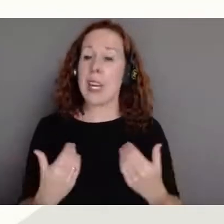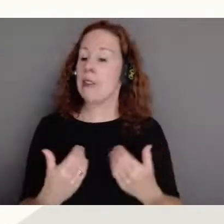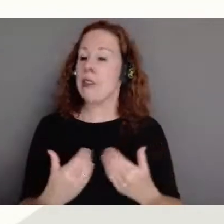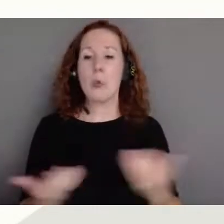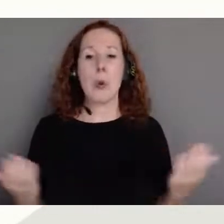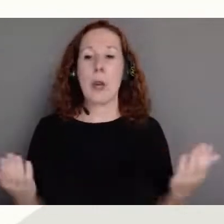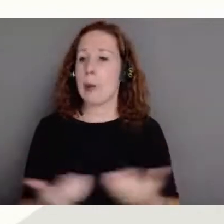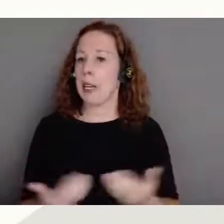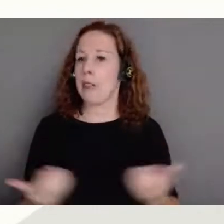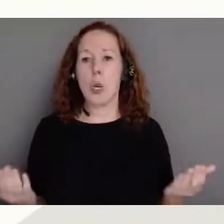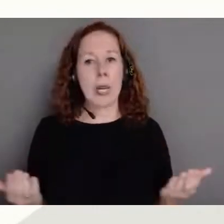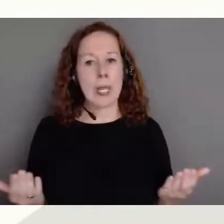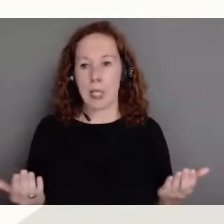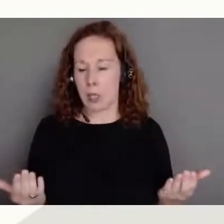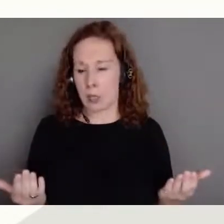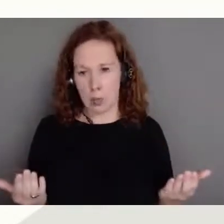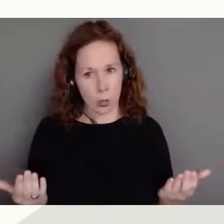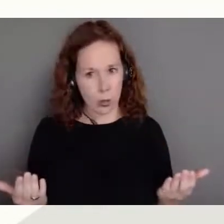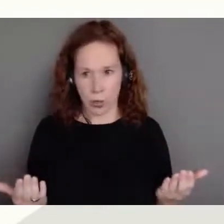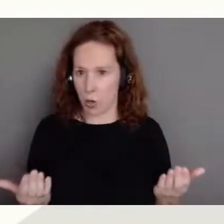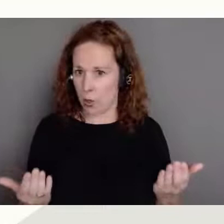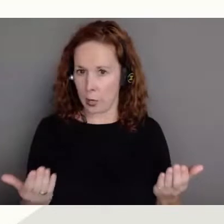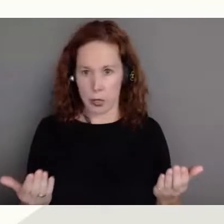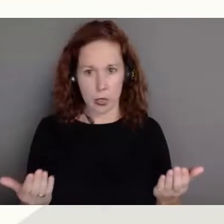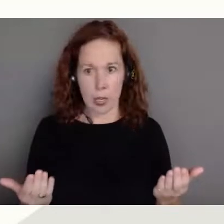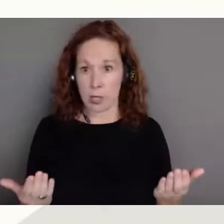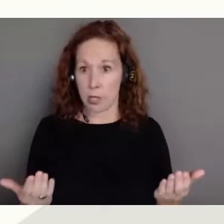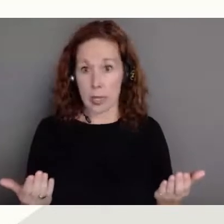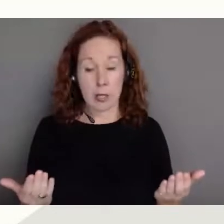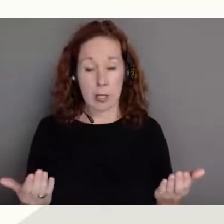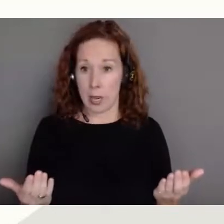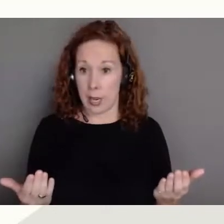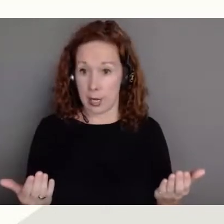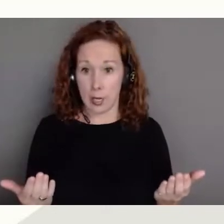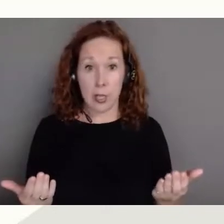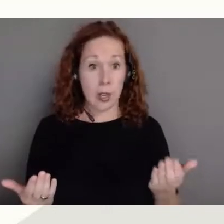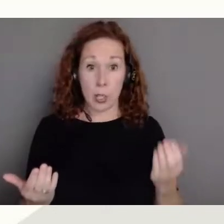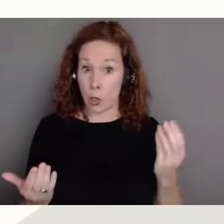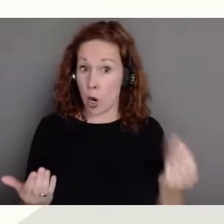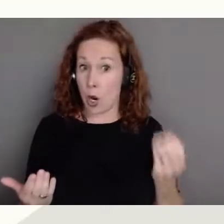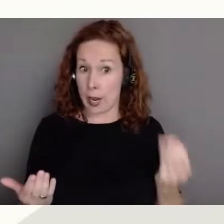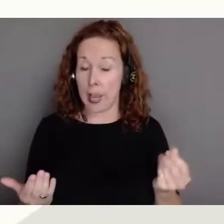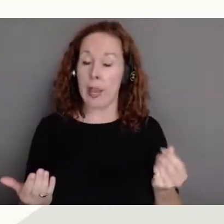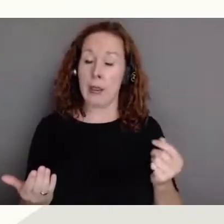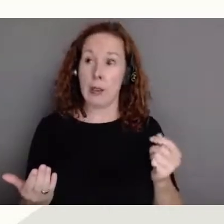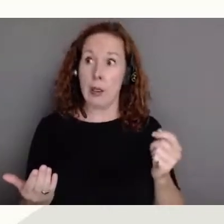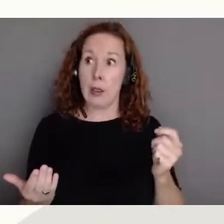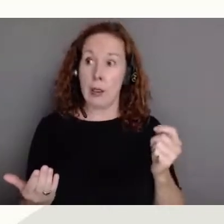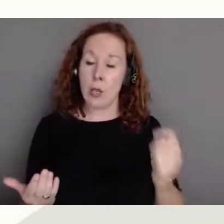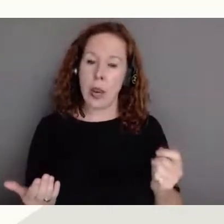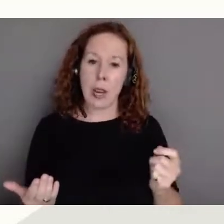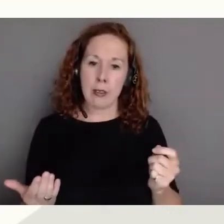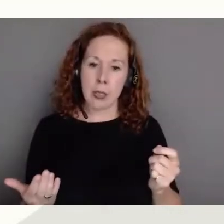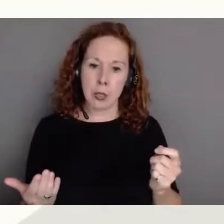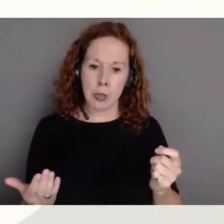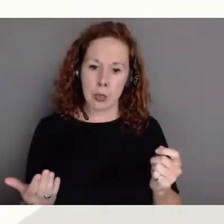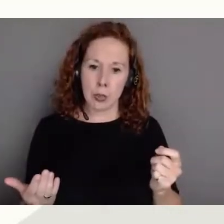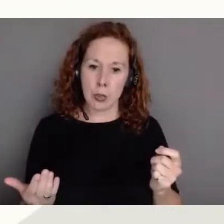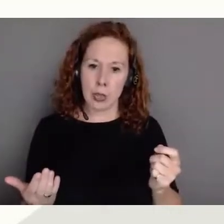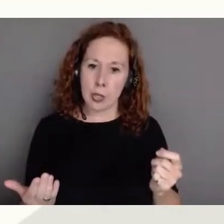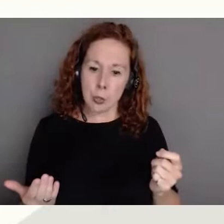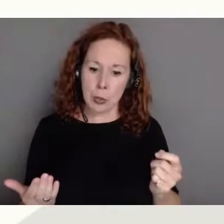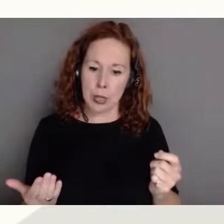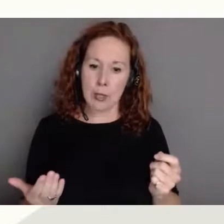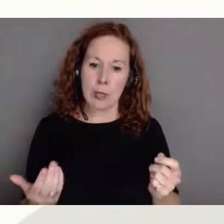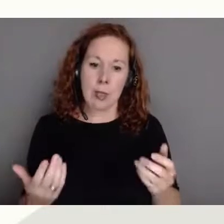up. I have no prep. I have no idea Right. who they're calling, what they're doing. So it's like Wow. you're on, and you have to,